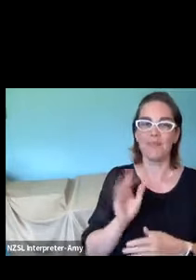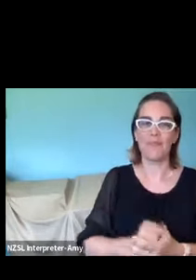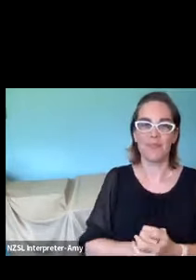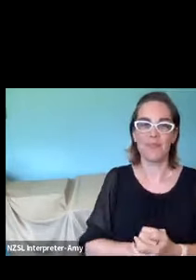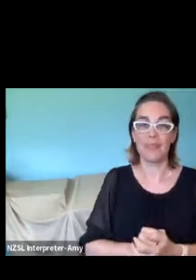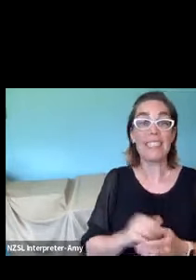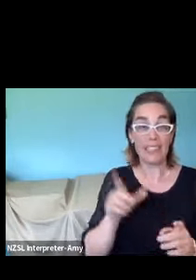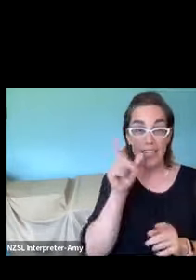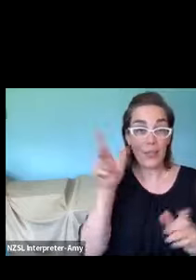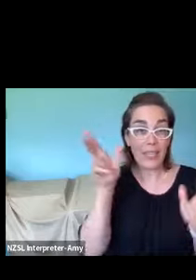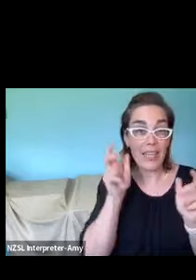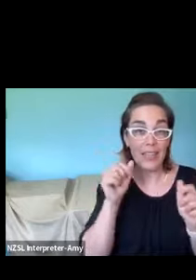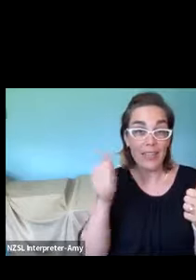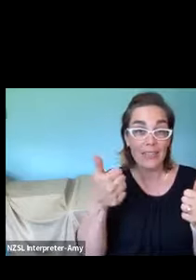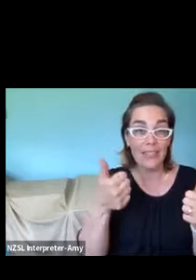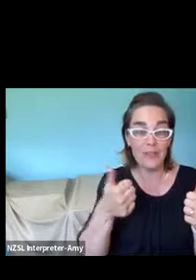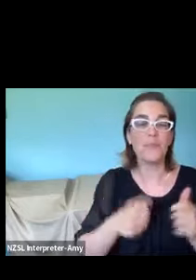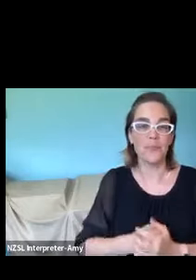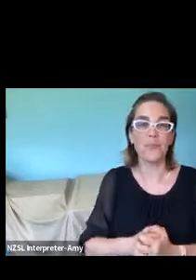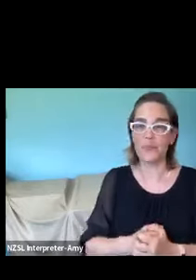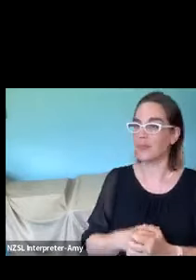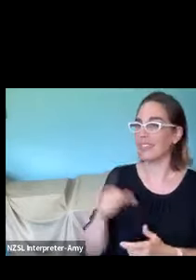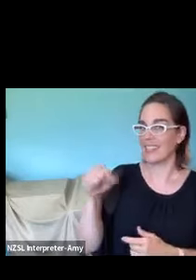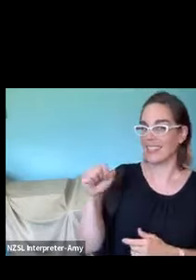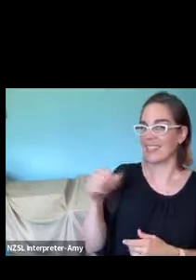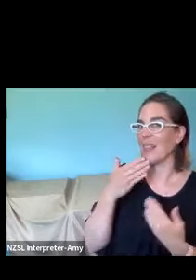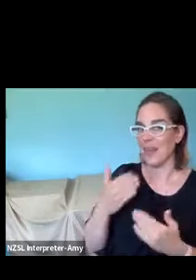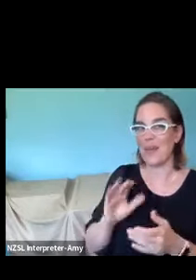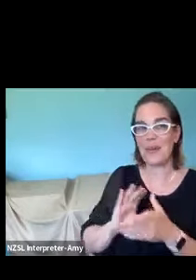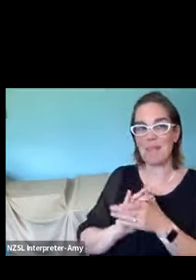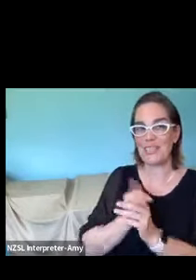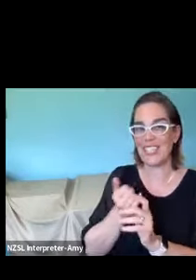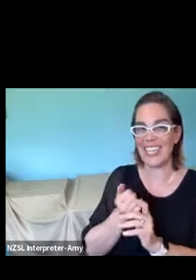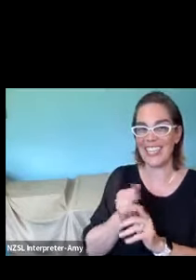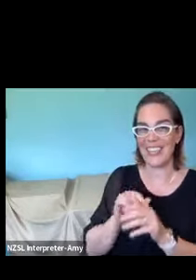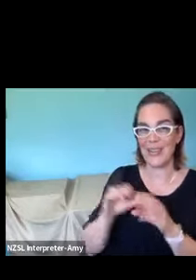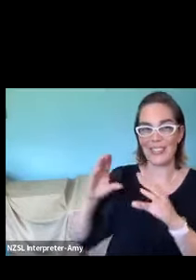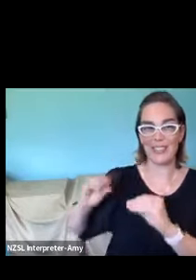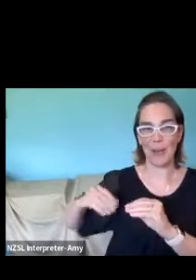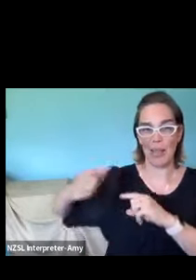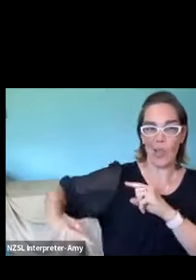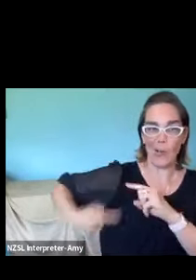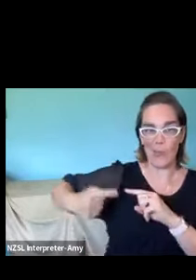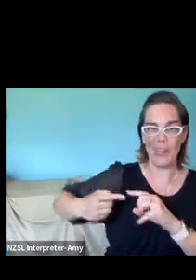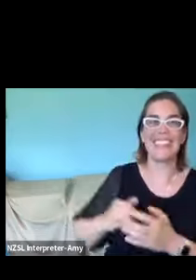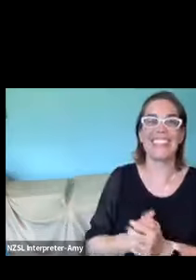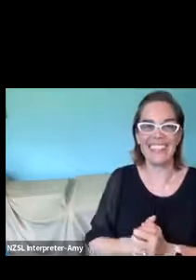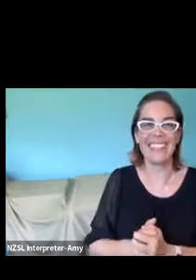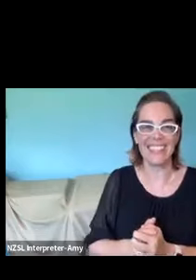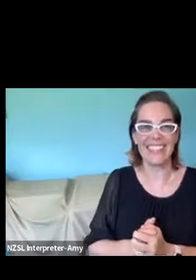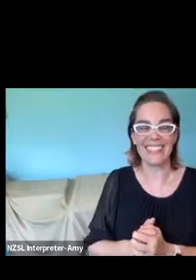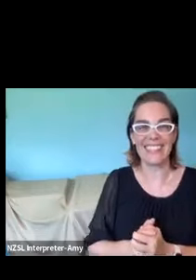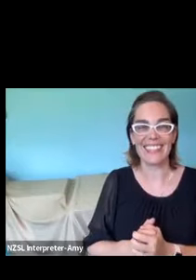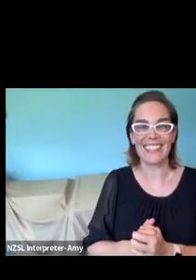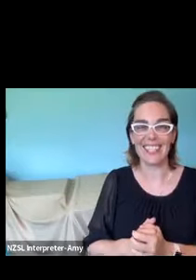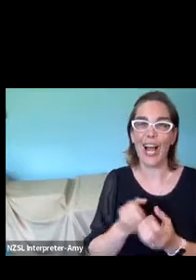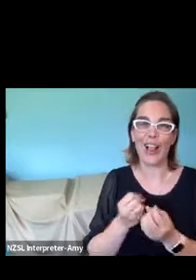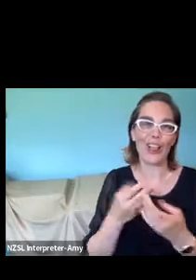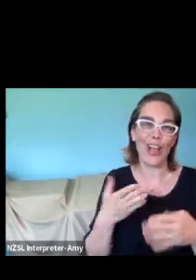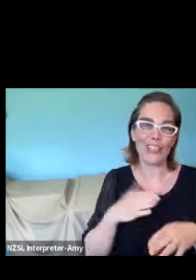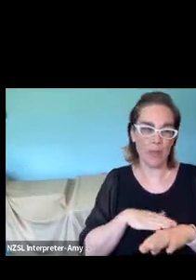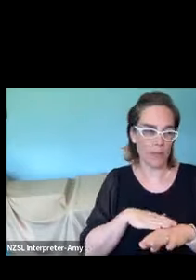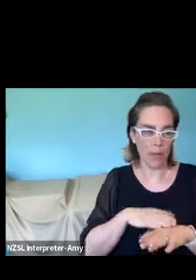everyone hear me? Yes, thank you, Natasha. Appreciate you being able to handle that technology. I often have a little